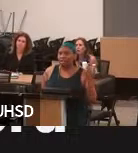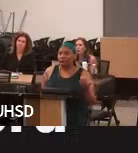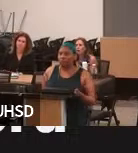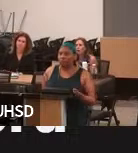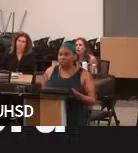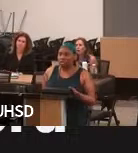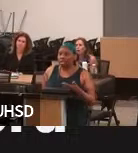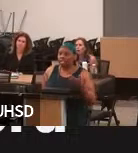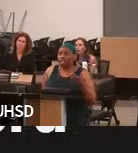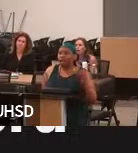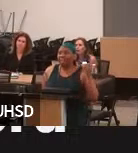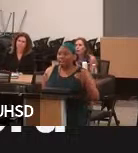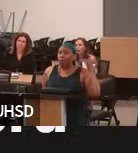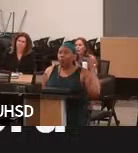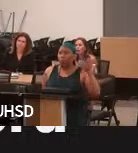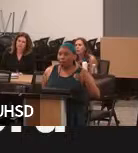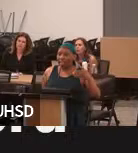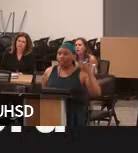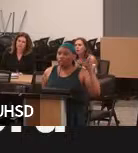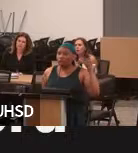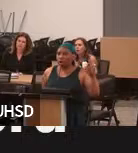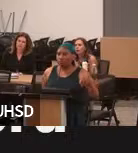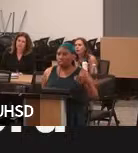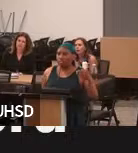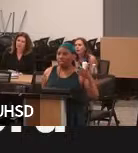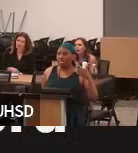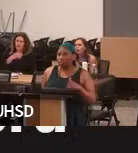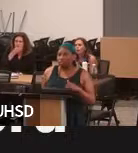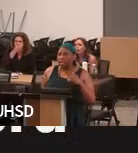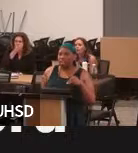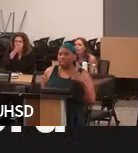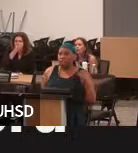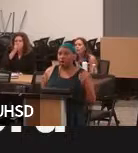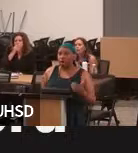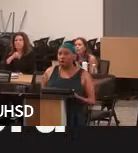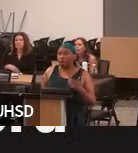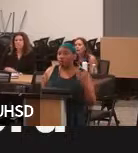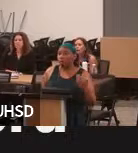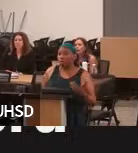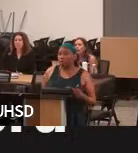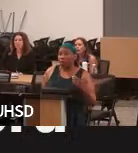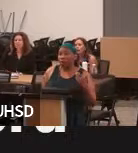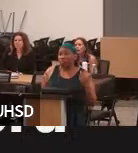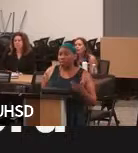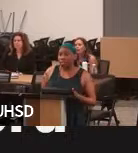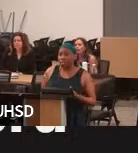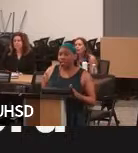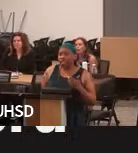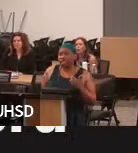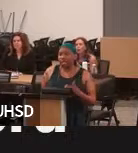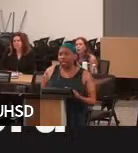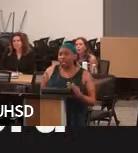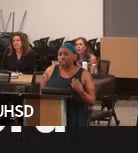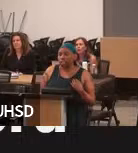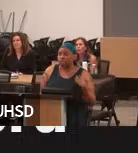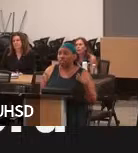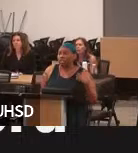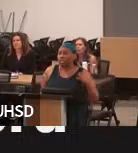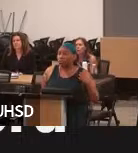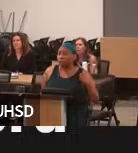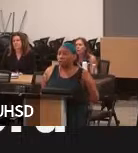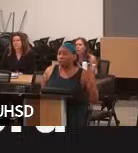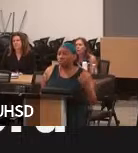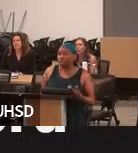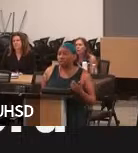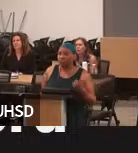it way too often. I hear it way too often to be accepted as just talk or quoting of rap music. Today, a student used